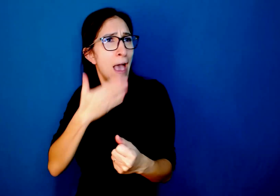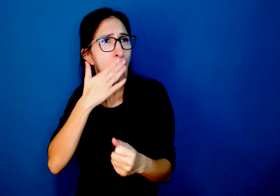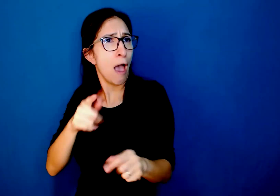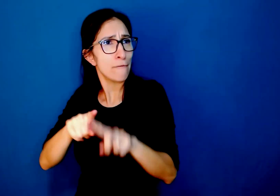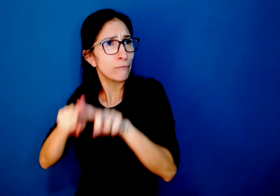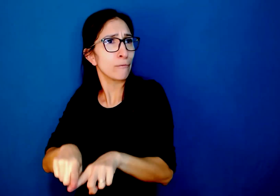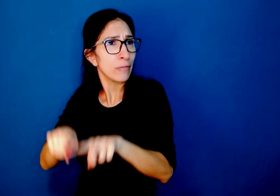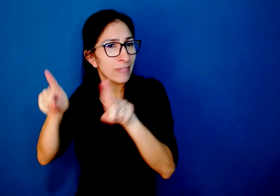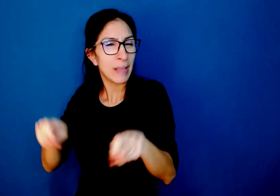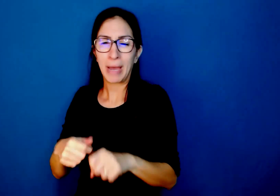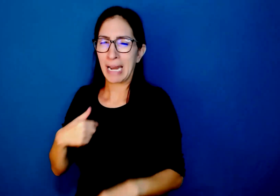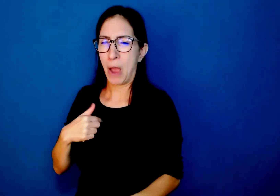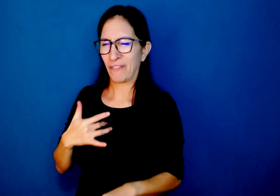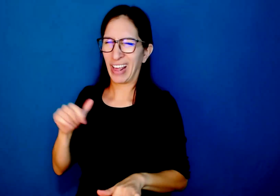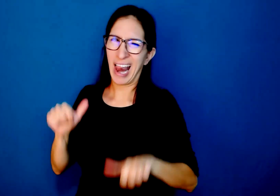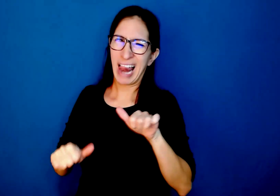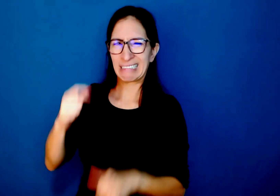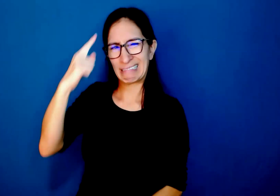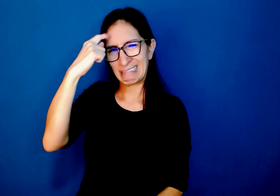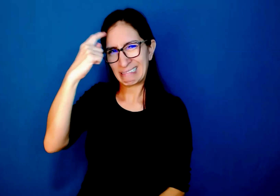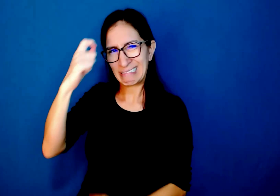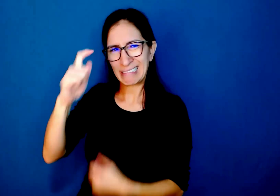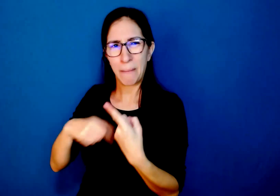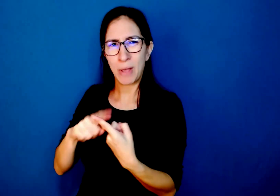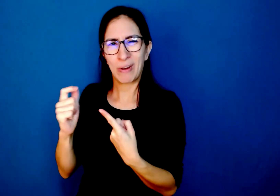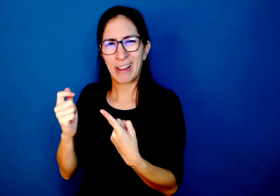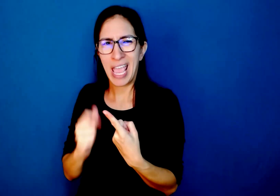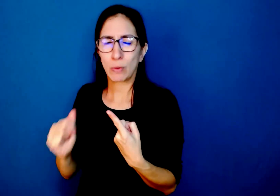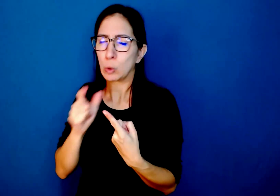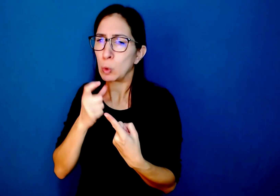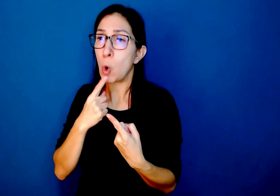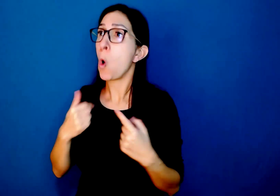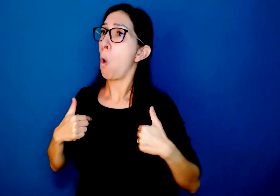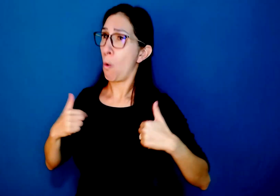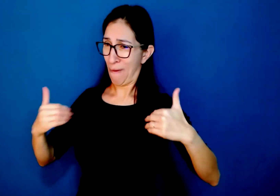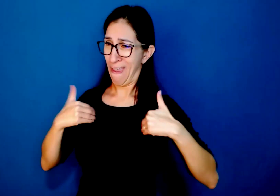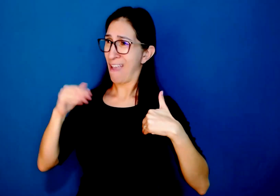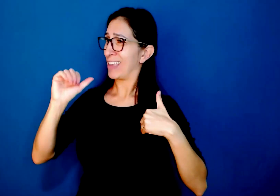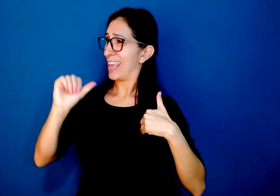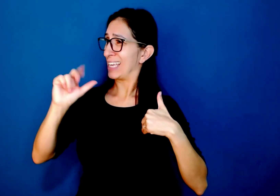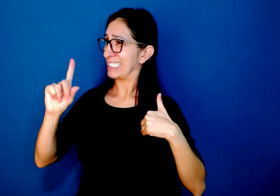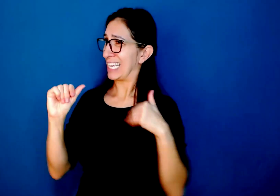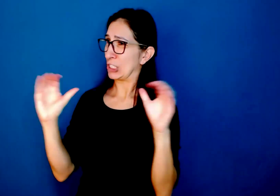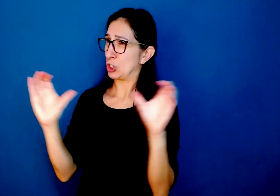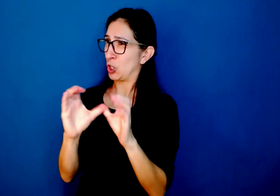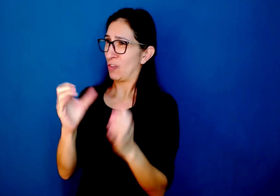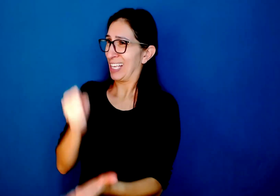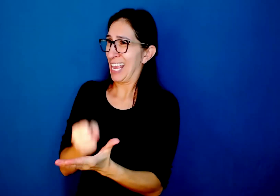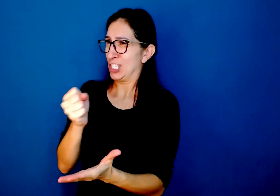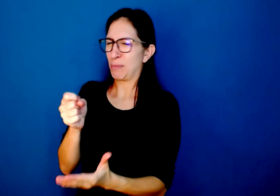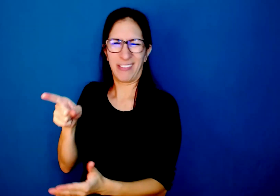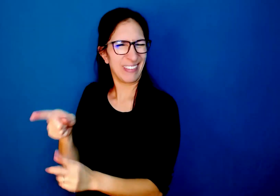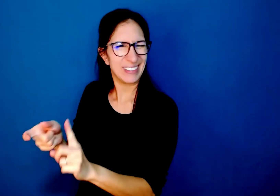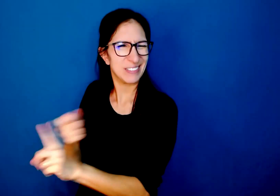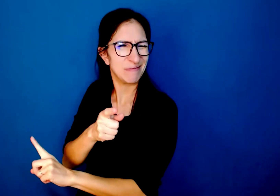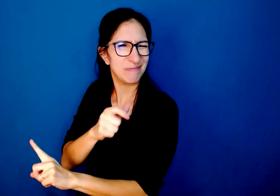anyone touting, ADA certification that's not real. I've been doing this for a